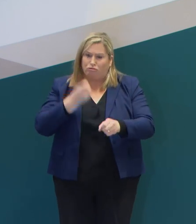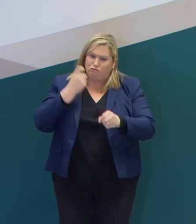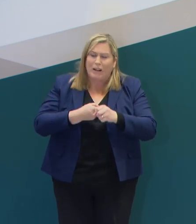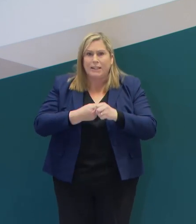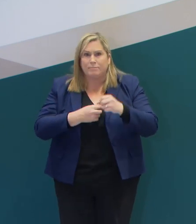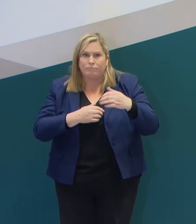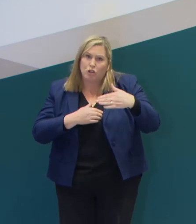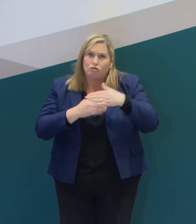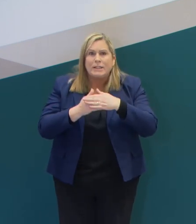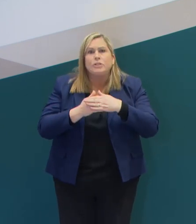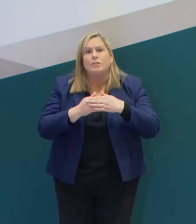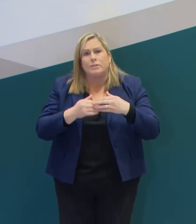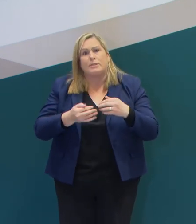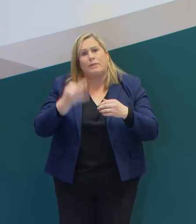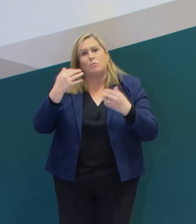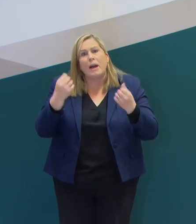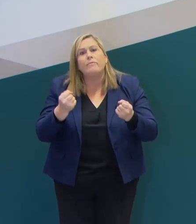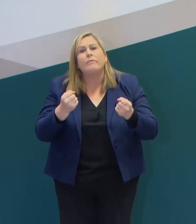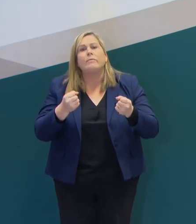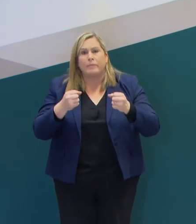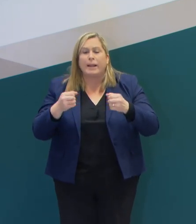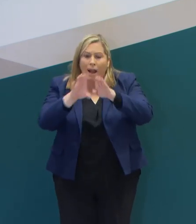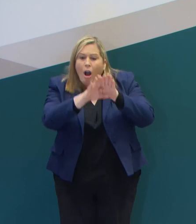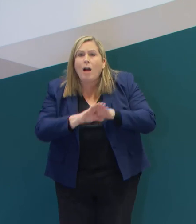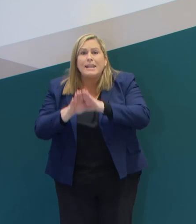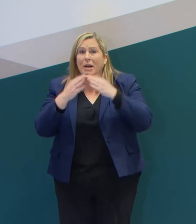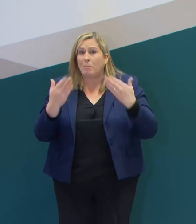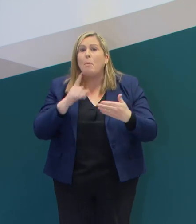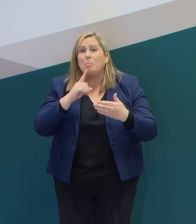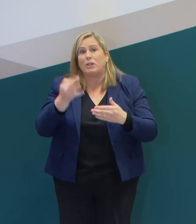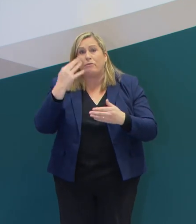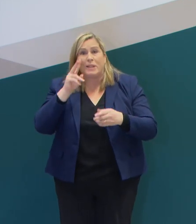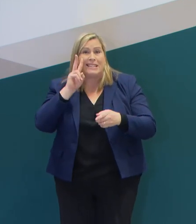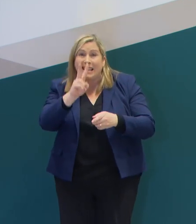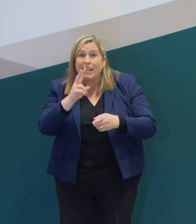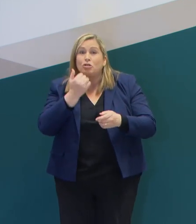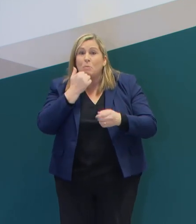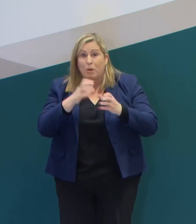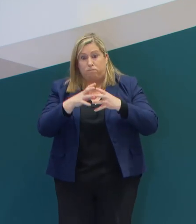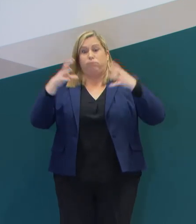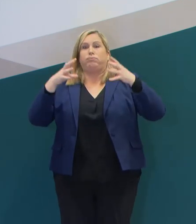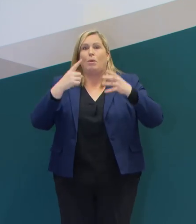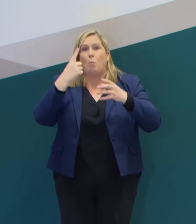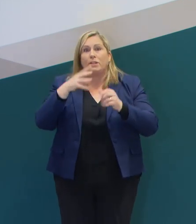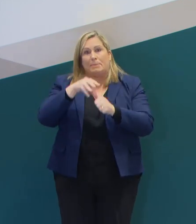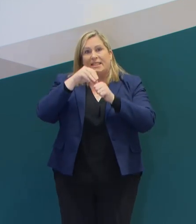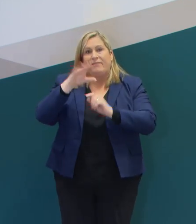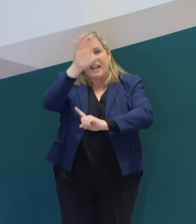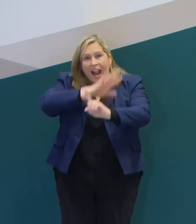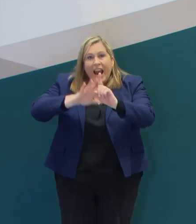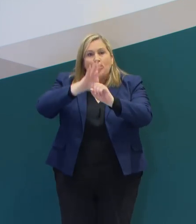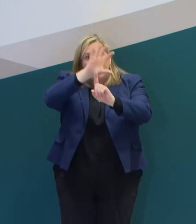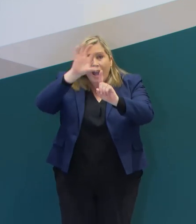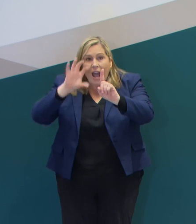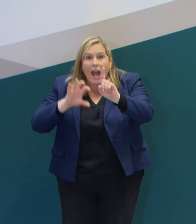or responses than we have in place at the country level overall, then we won't hesitate to respond to those. But at the moment, we haven't observed anything of that